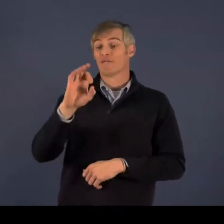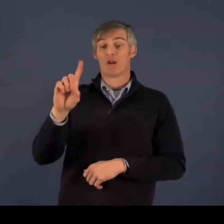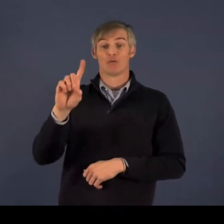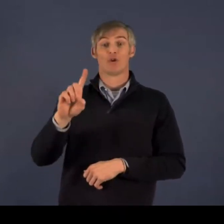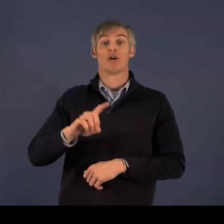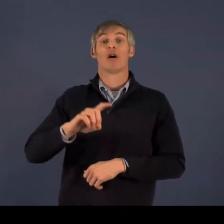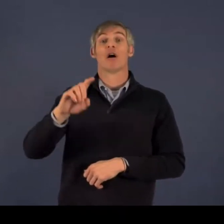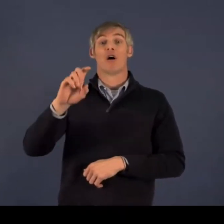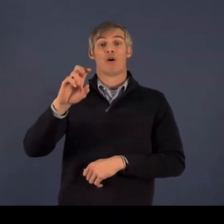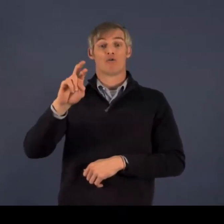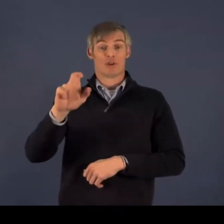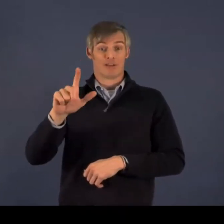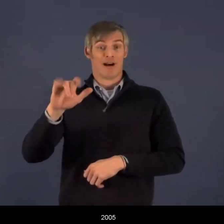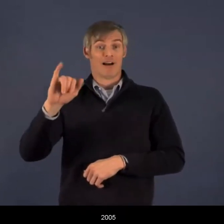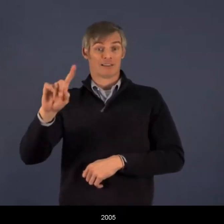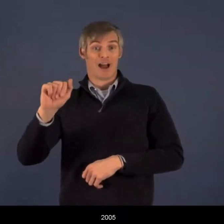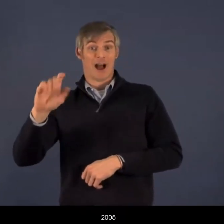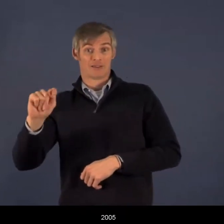Act of 2005